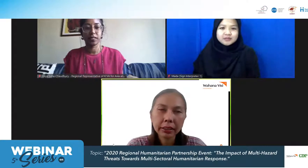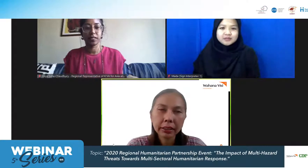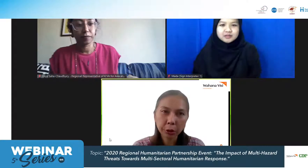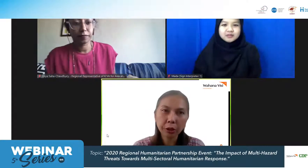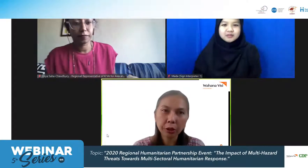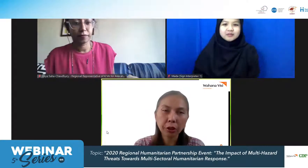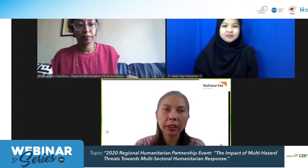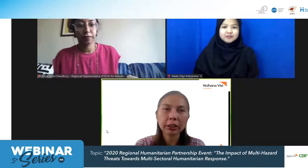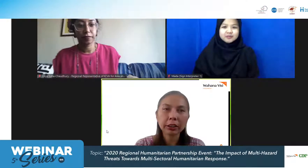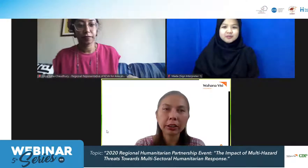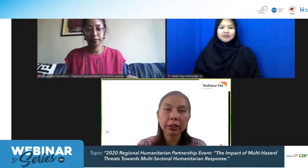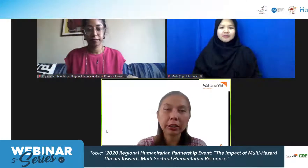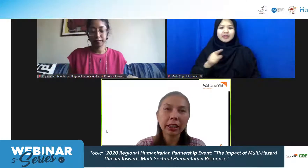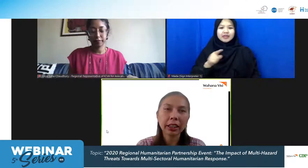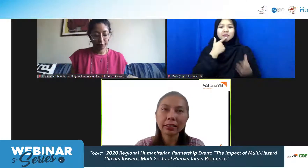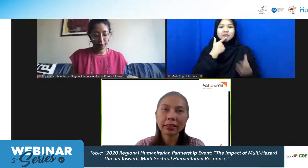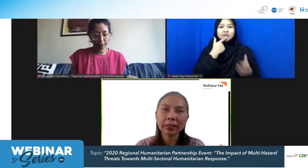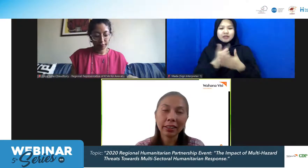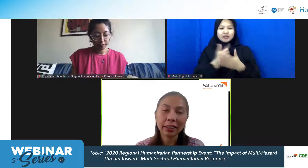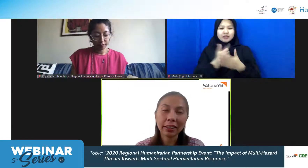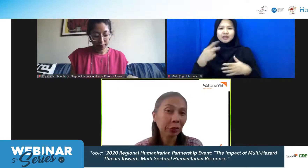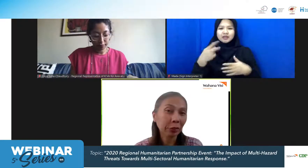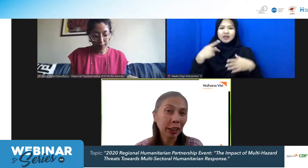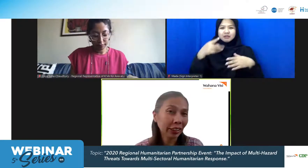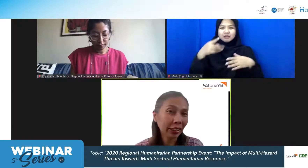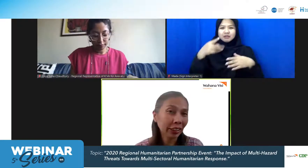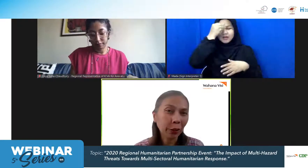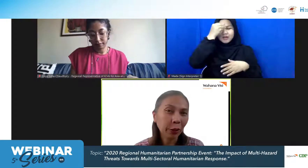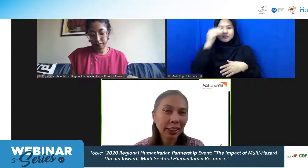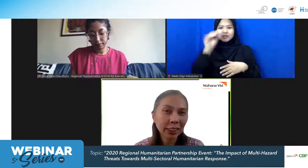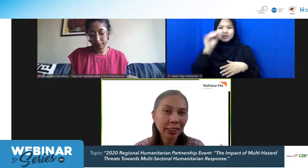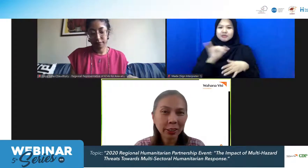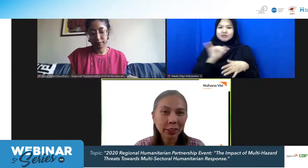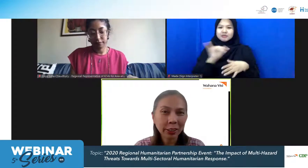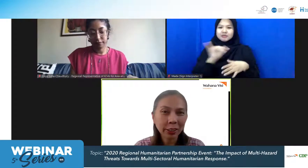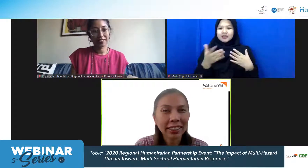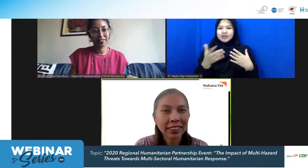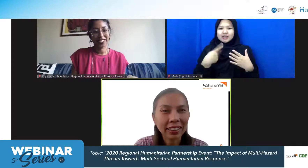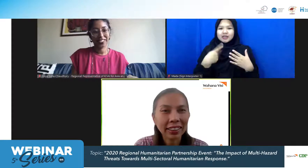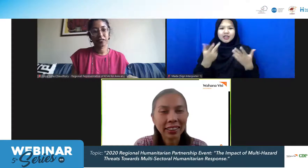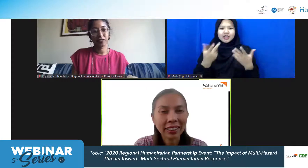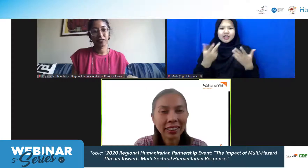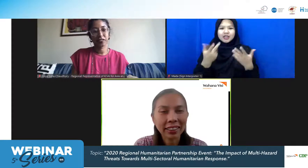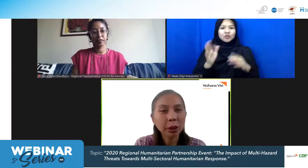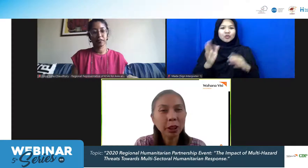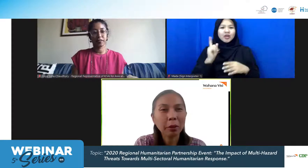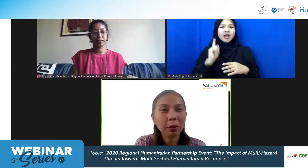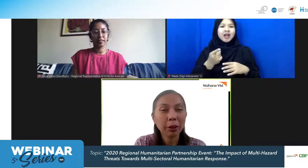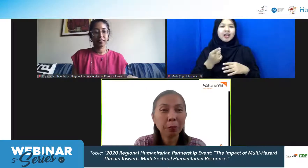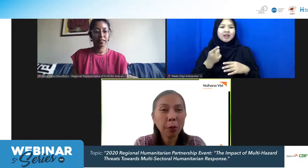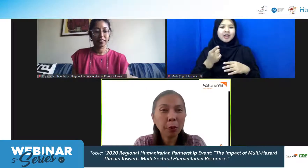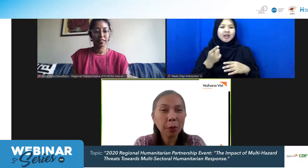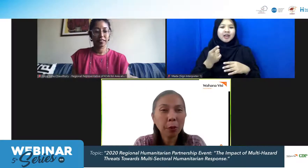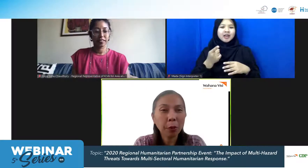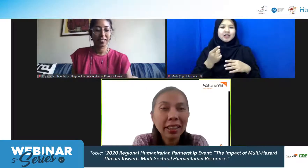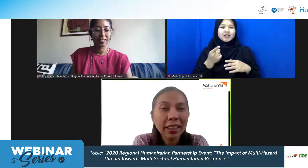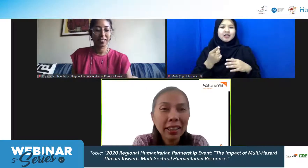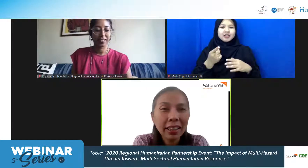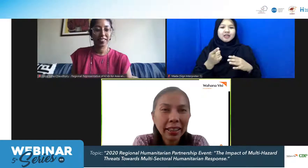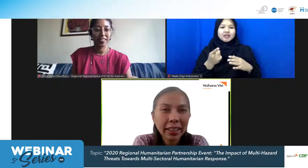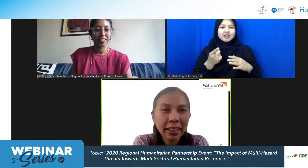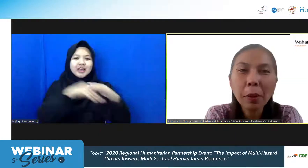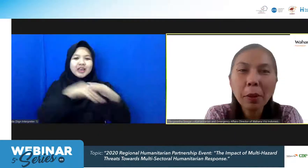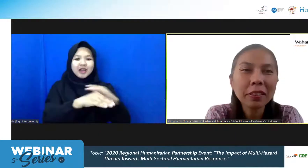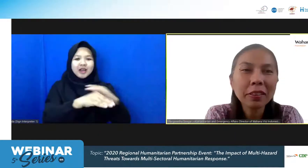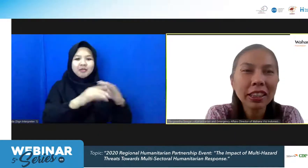it is important for us to understand that, like what we already saw in the poll, yeah,